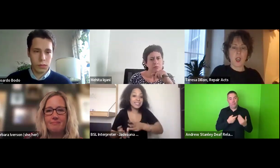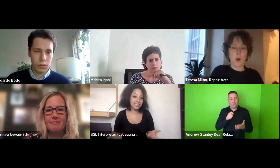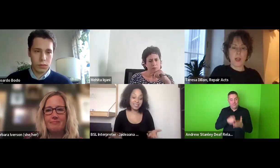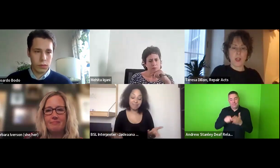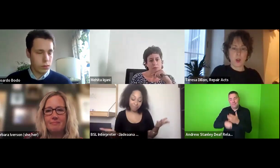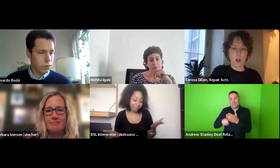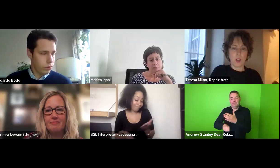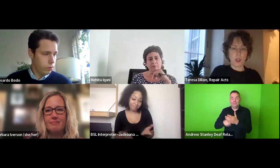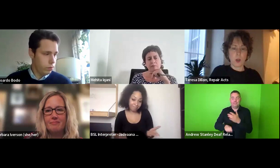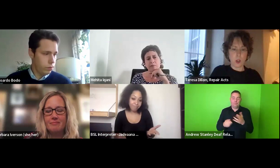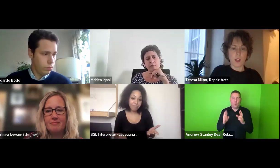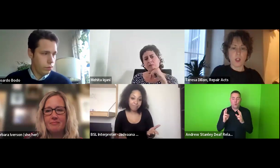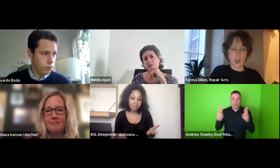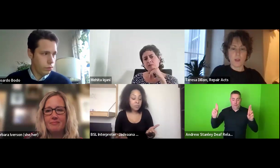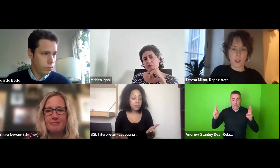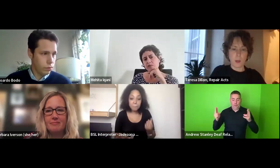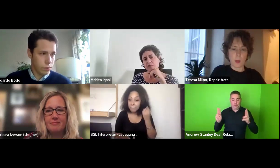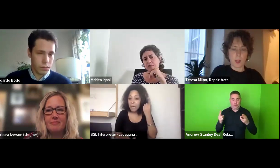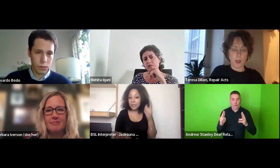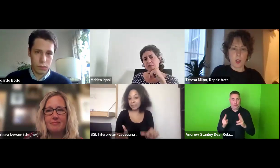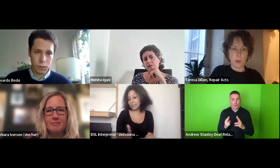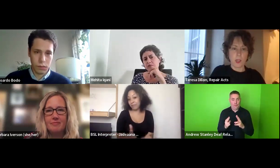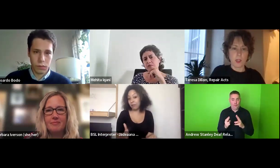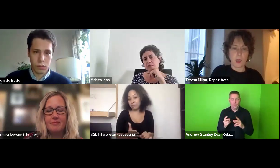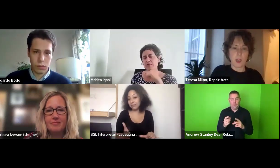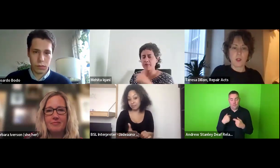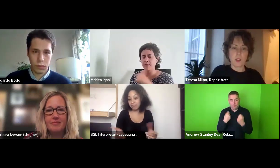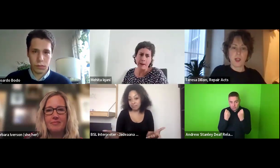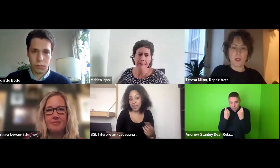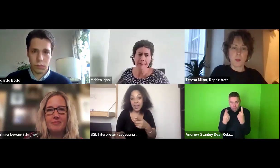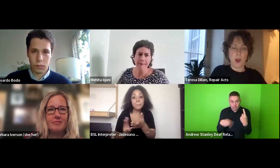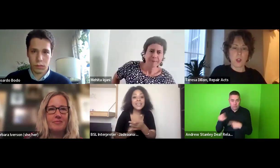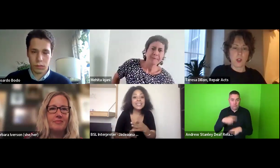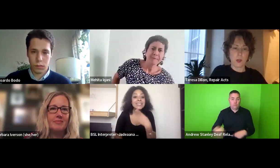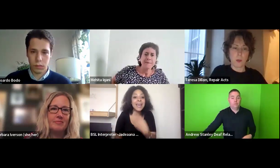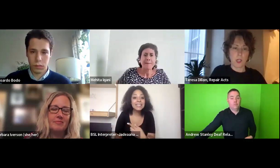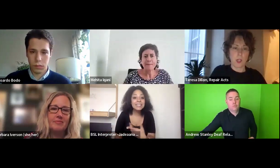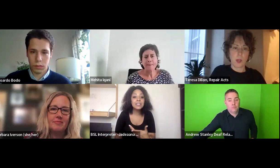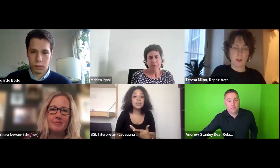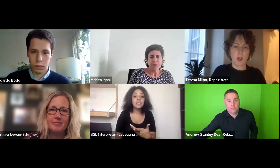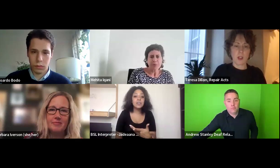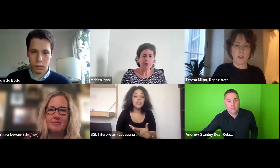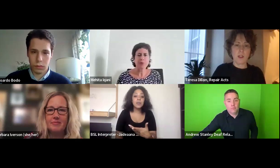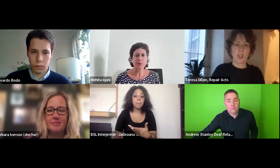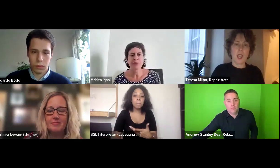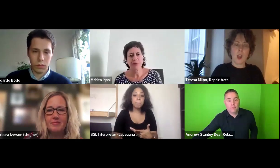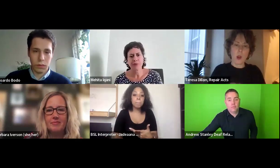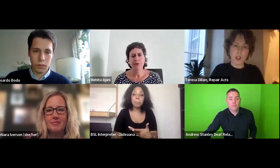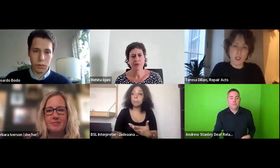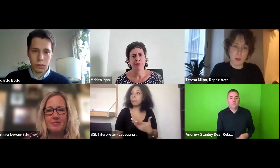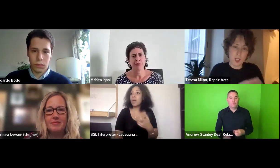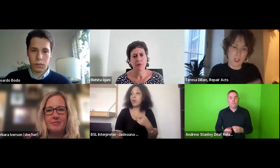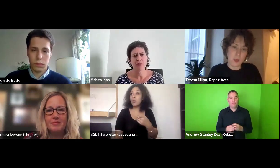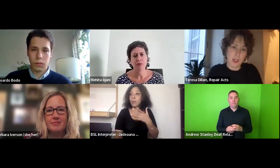ask when you're, you know, trying to kind of, you know, as Mahita again sort of said, aspire to certain particular ways of kind of living.